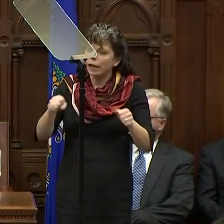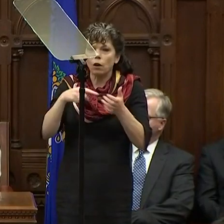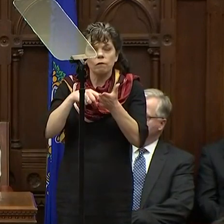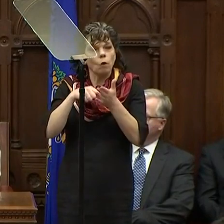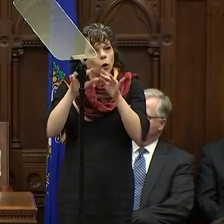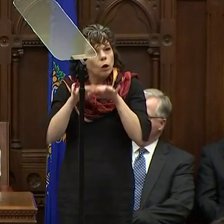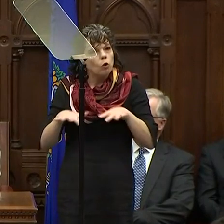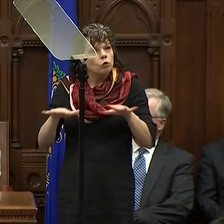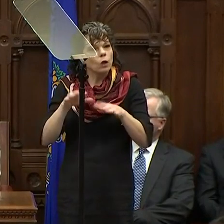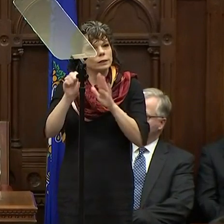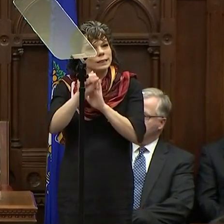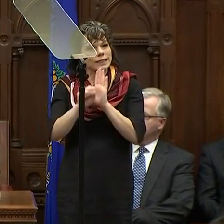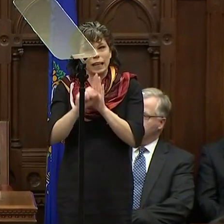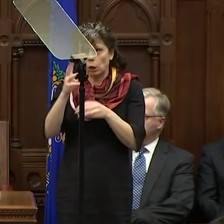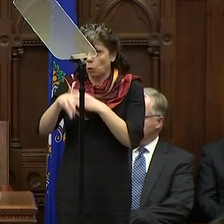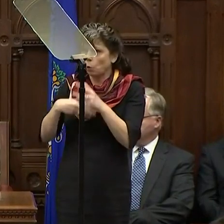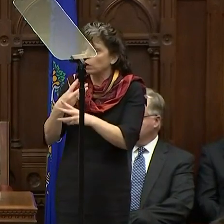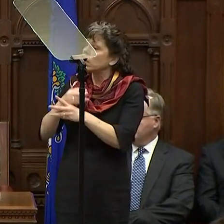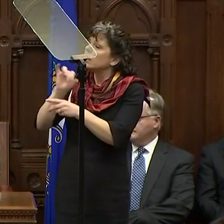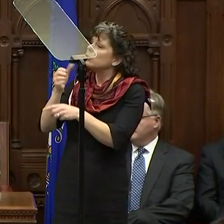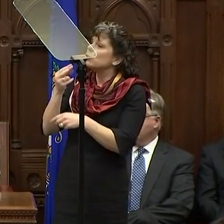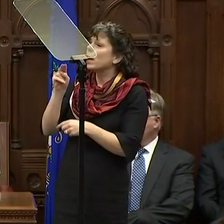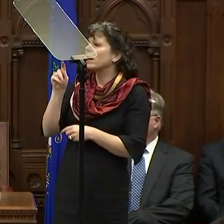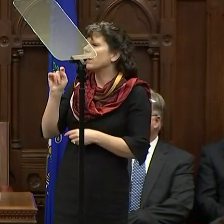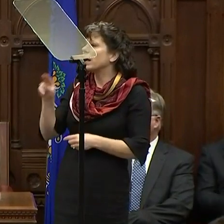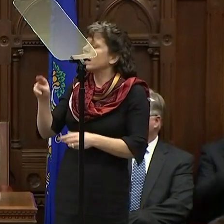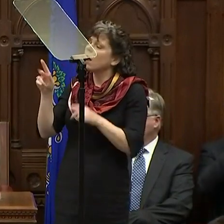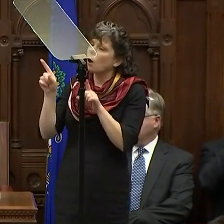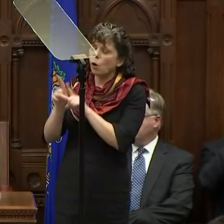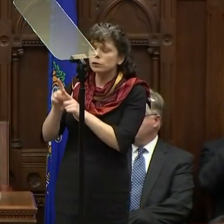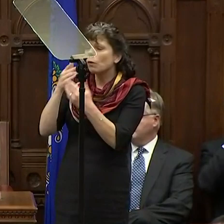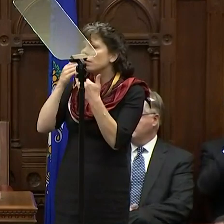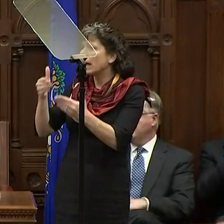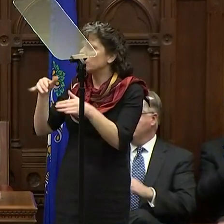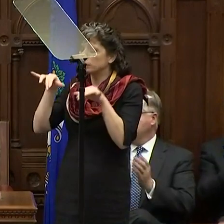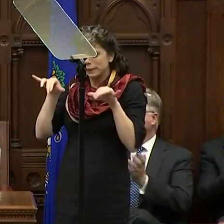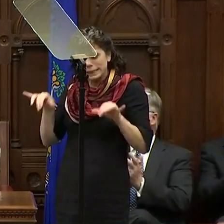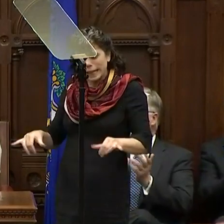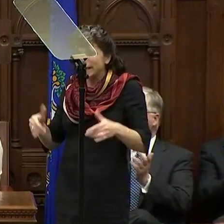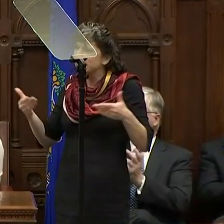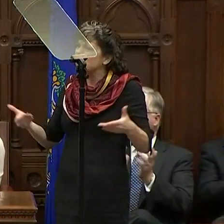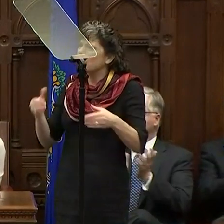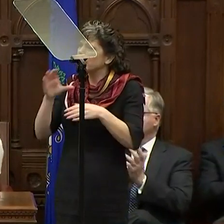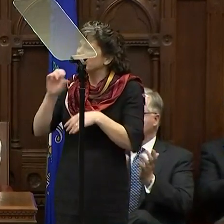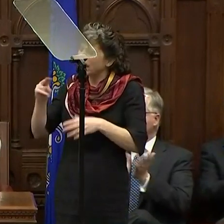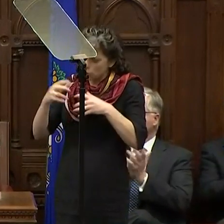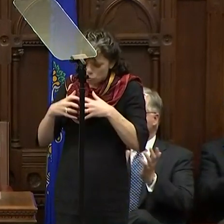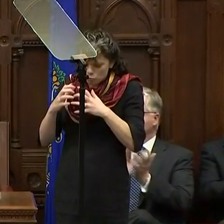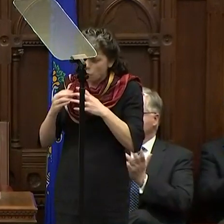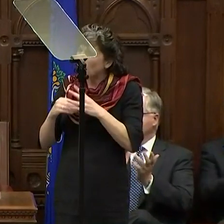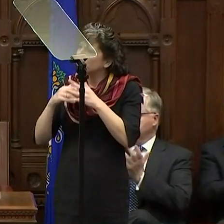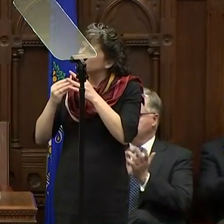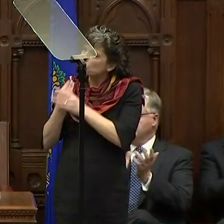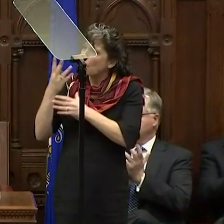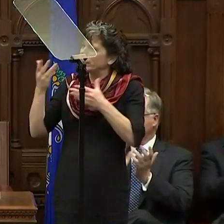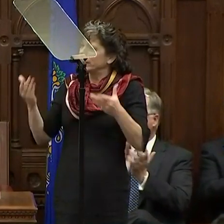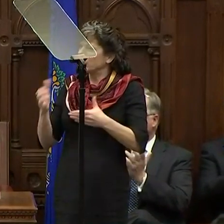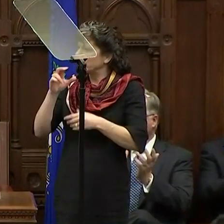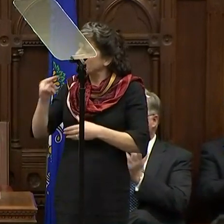Jonathan, I know you grew up in Connecticut. Thanks for staying in Connecticut. Thanks for growing in Connecticut. Thank you for what you're doing.